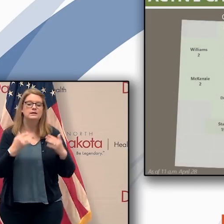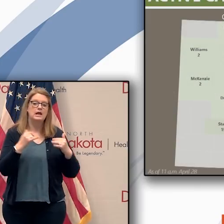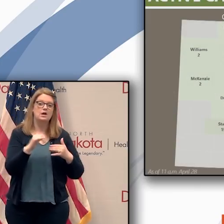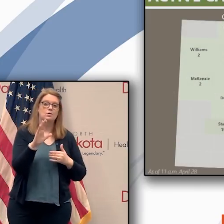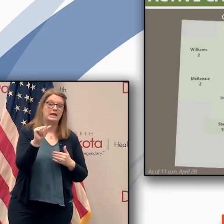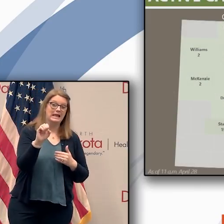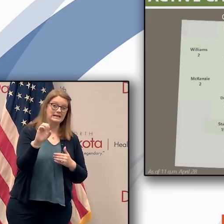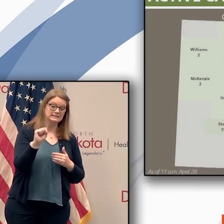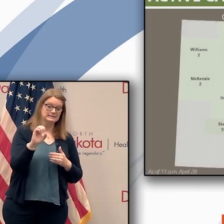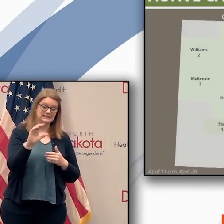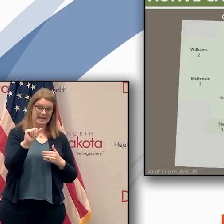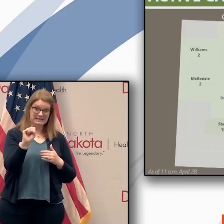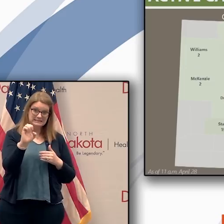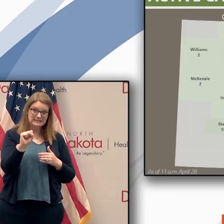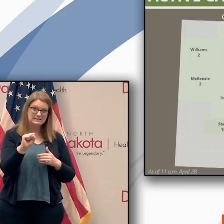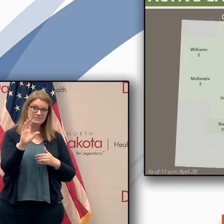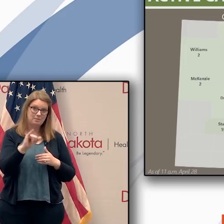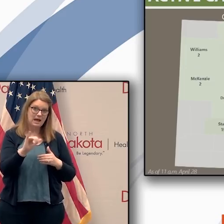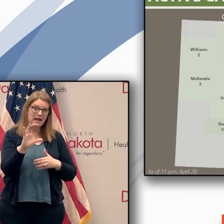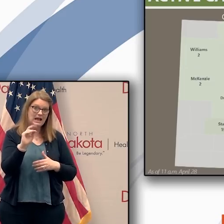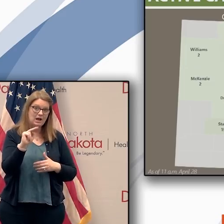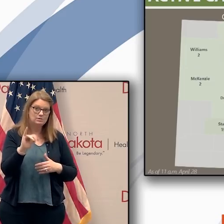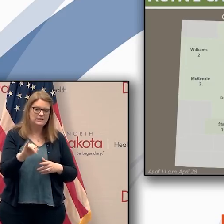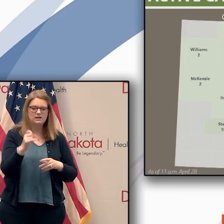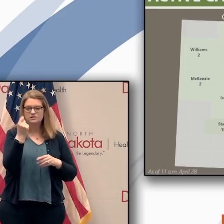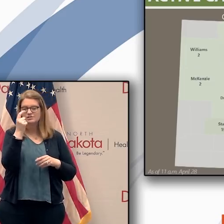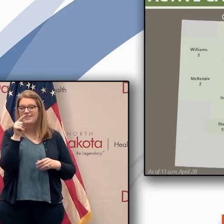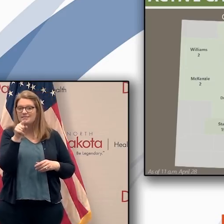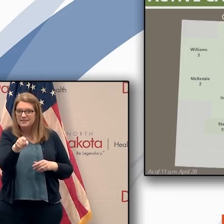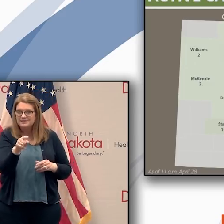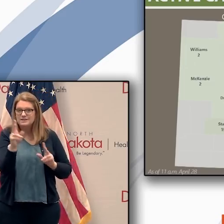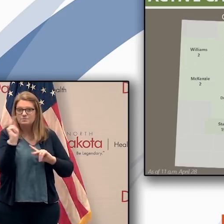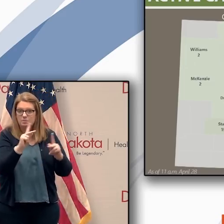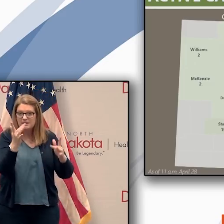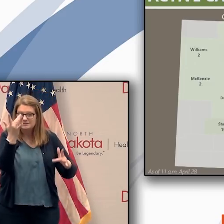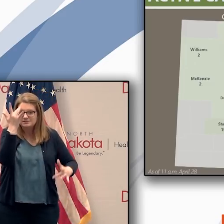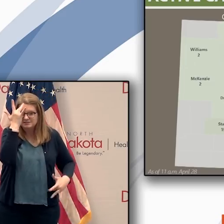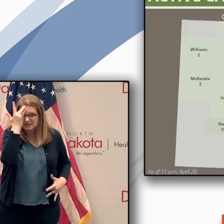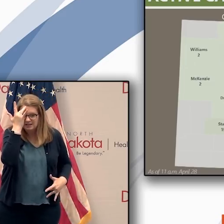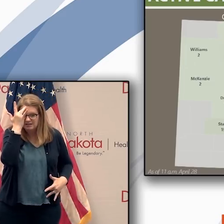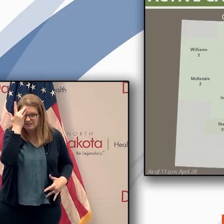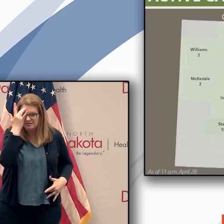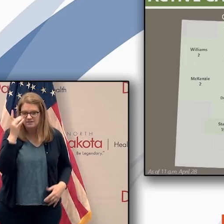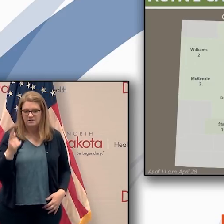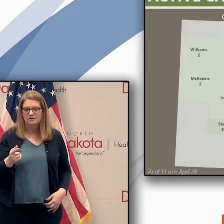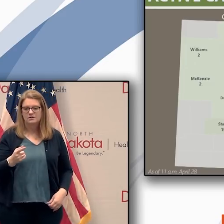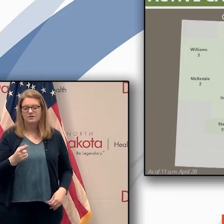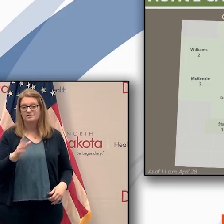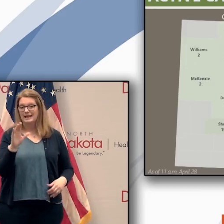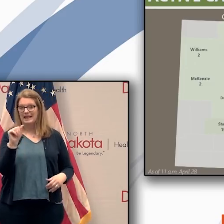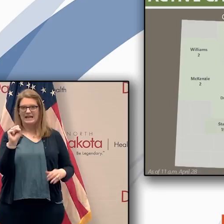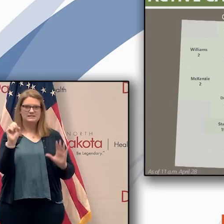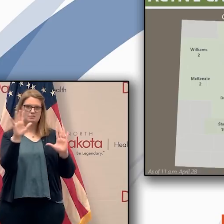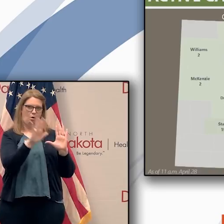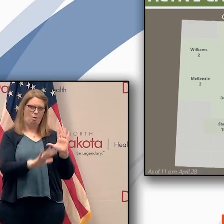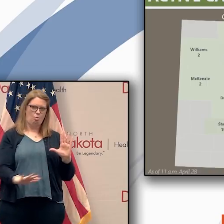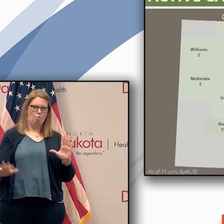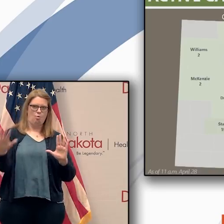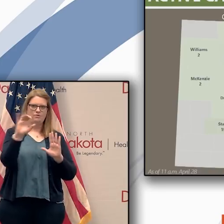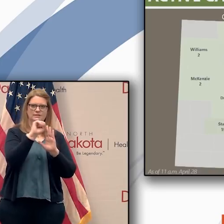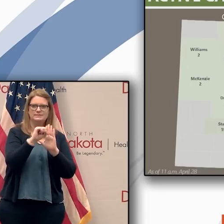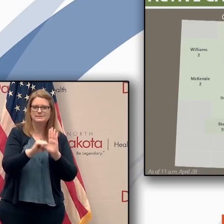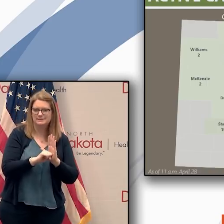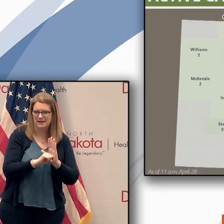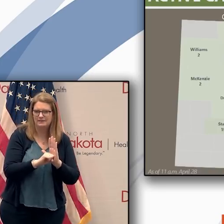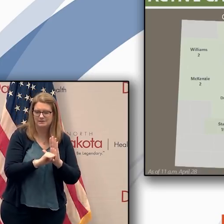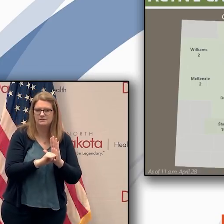county, again, we're focusing on active here. We can see that there are the cases are spread across the state, and just like we say, there's